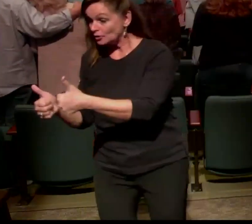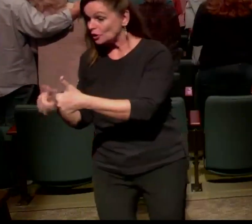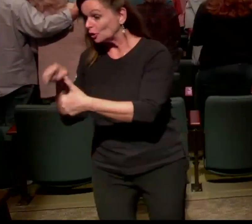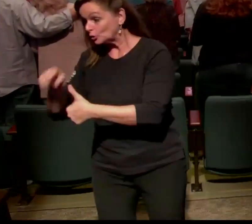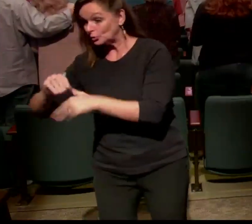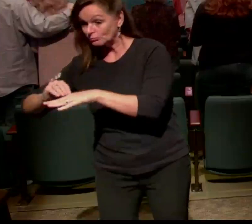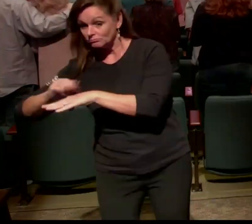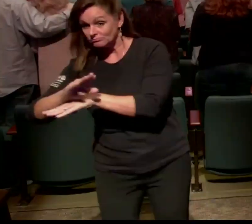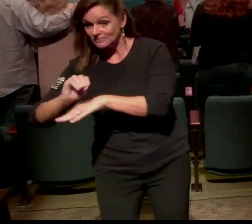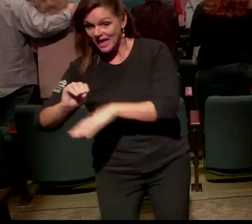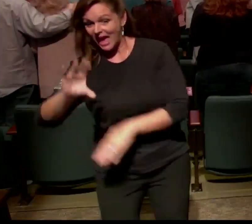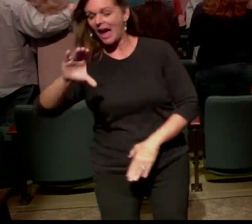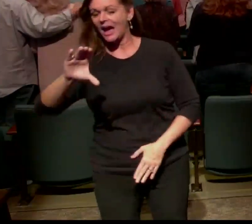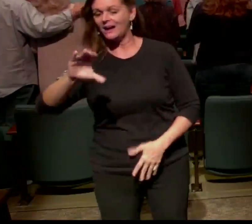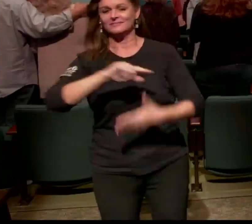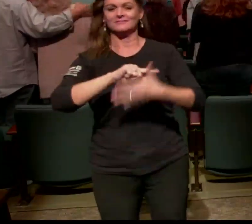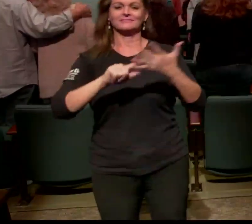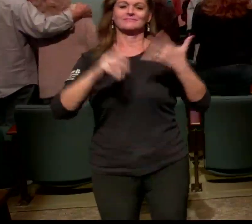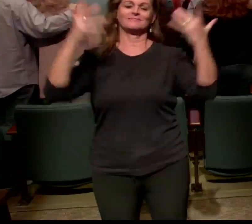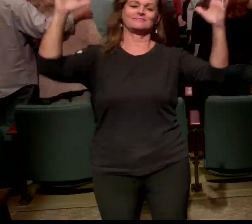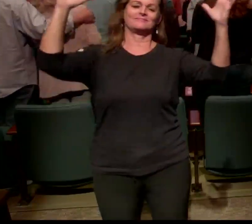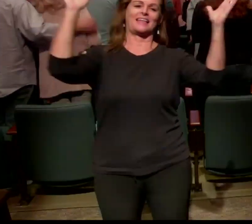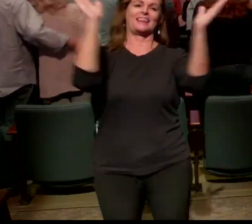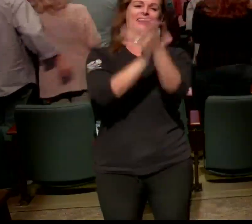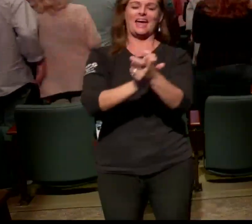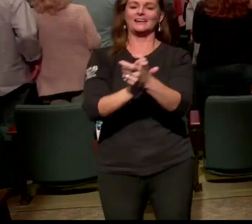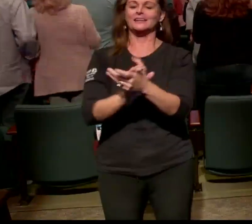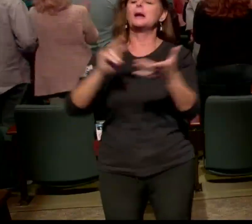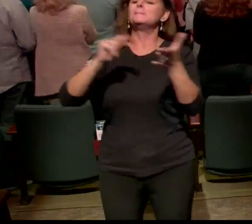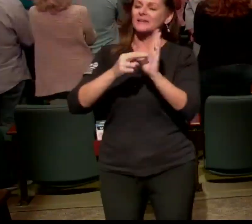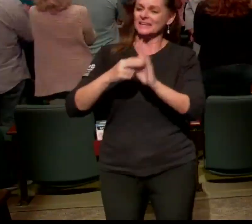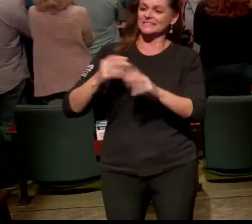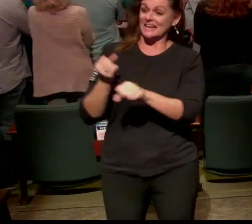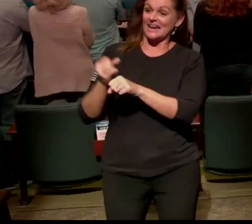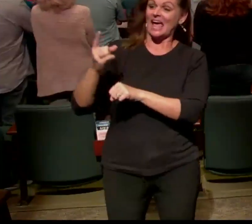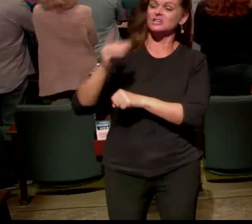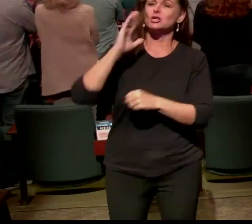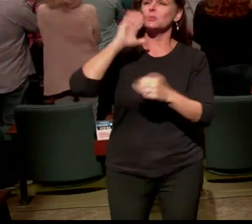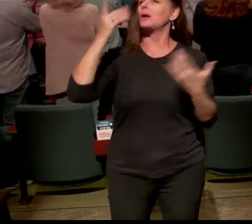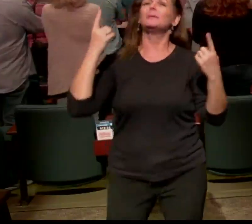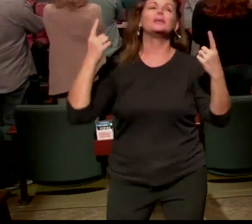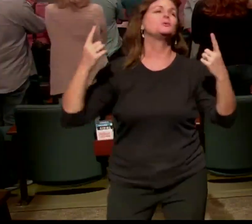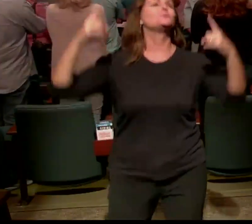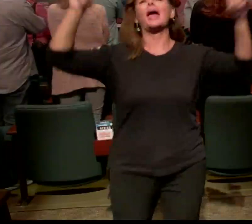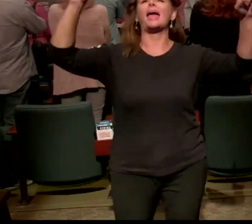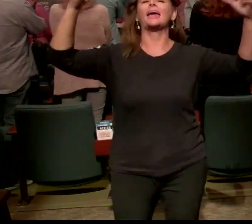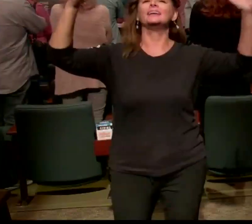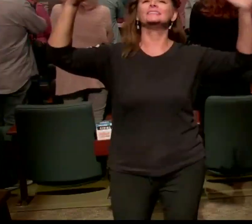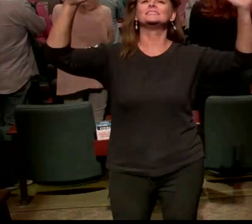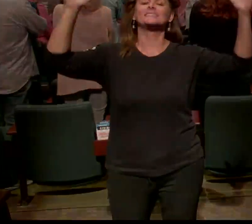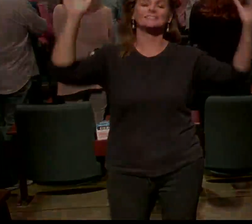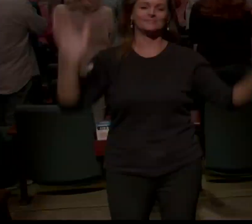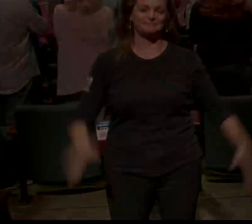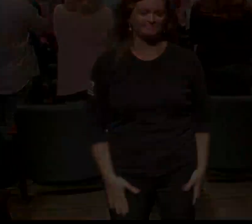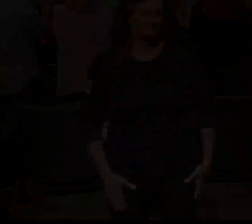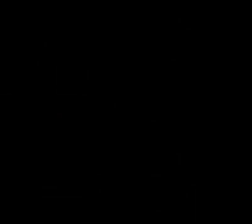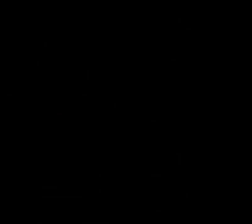to people. You got it. You're ready for the greatest year you've ever had. Give yourself a hand, huh? Woo!